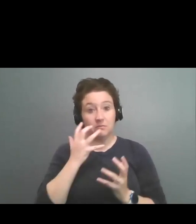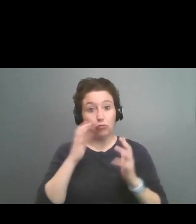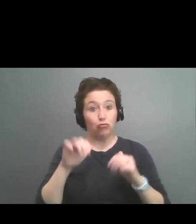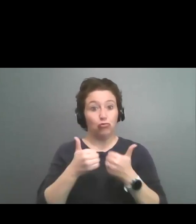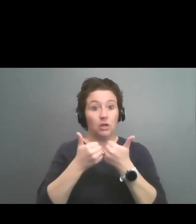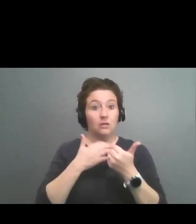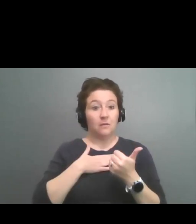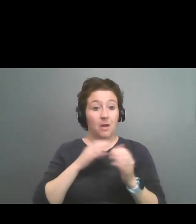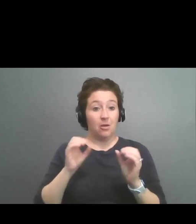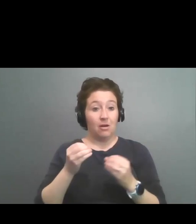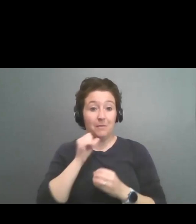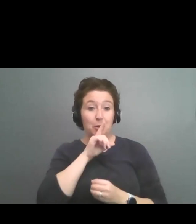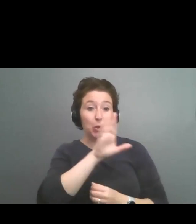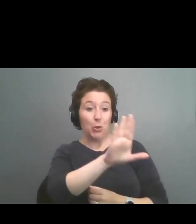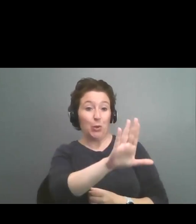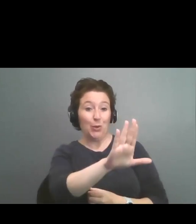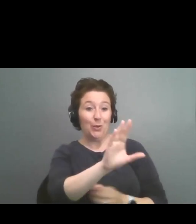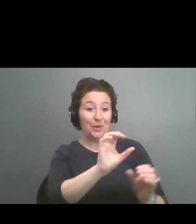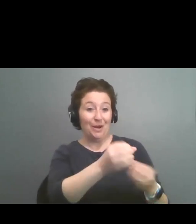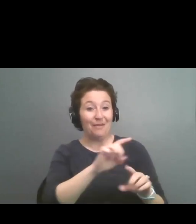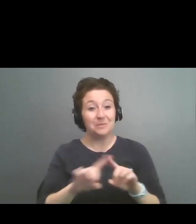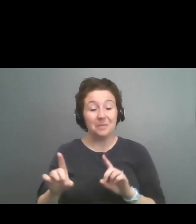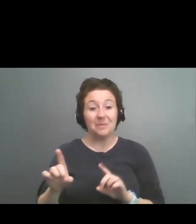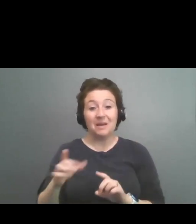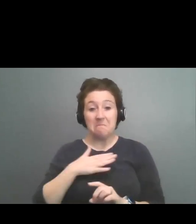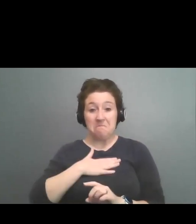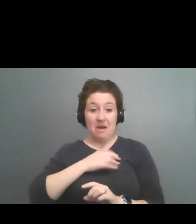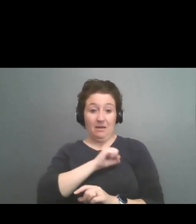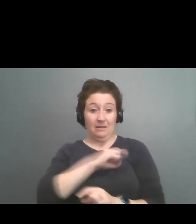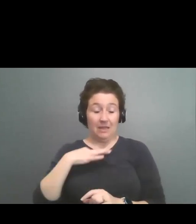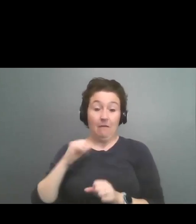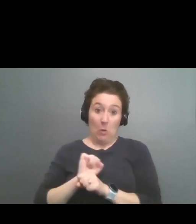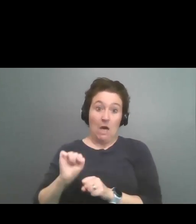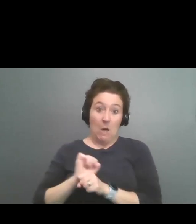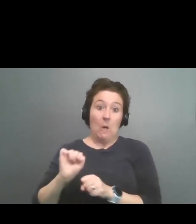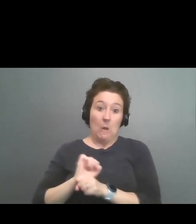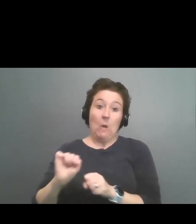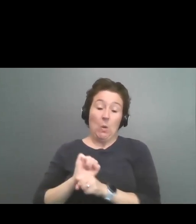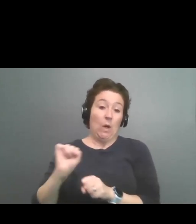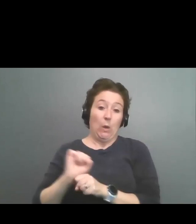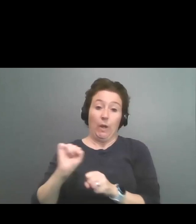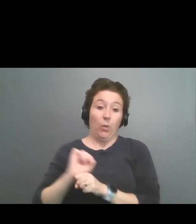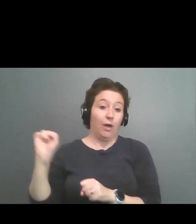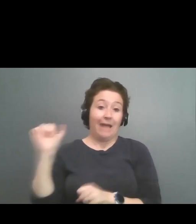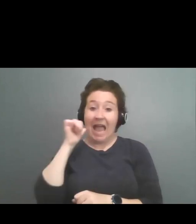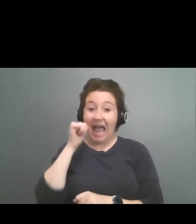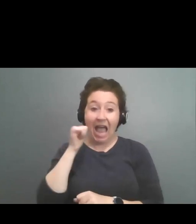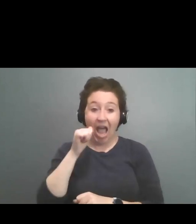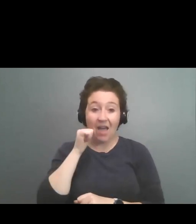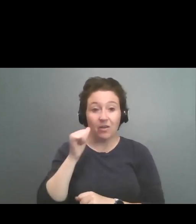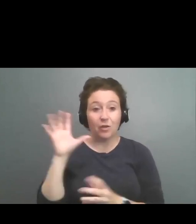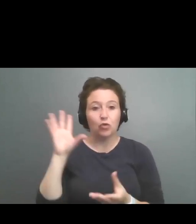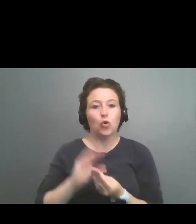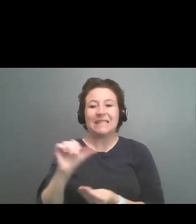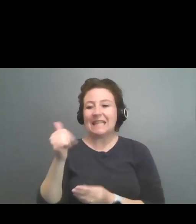know about Roxanna's office, but my staff has been working 7 days a week. There's 10 of us,